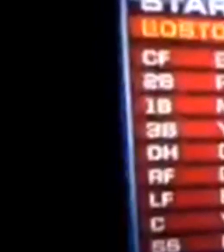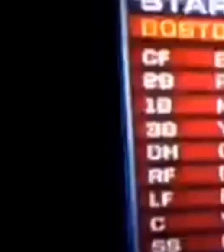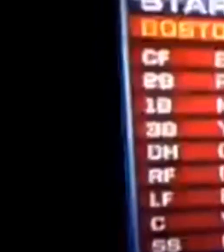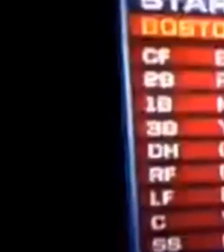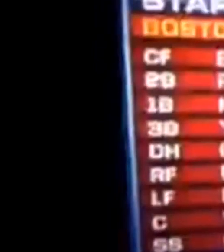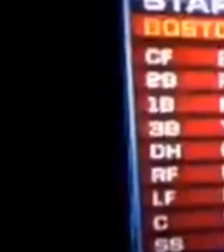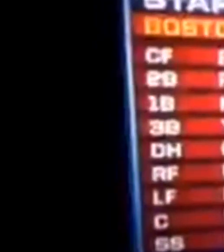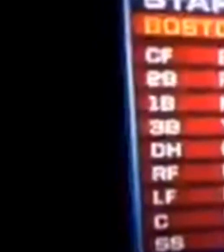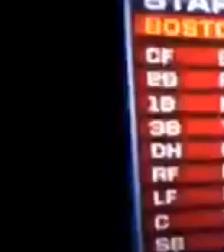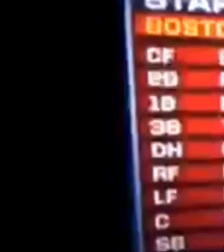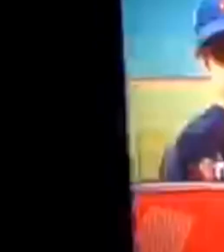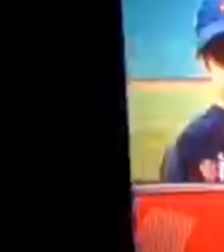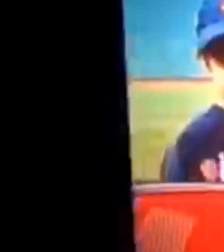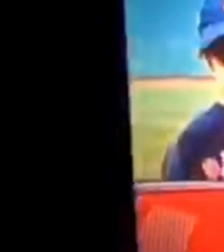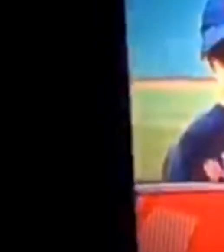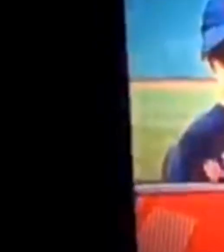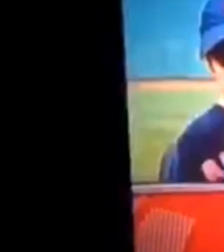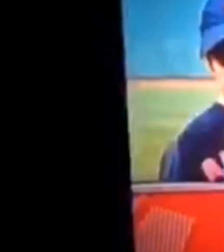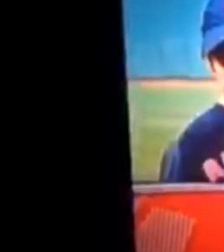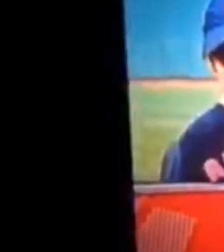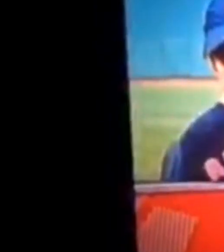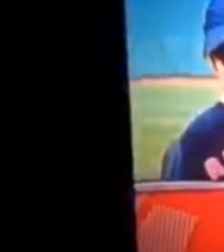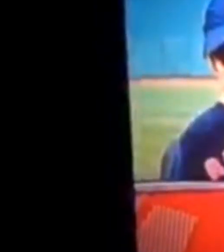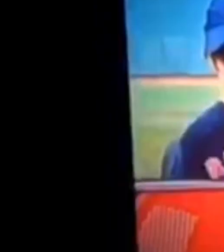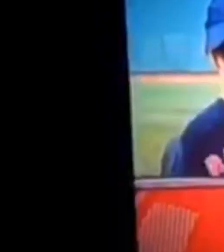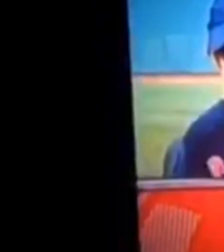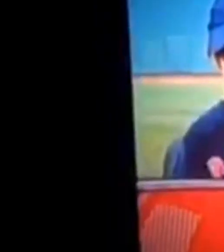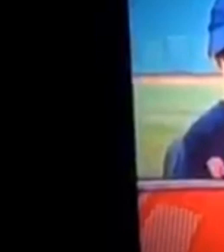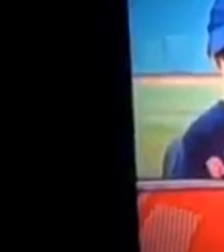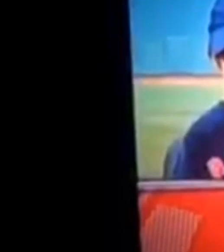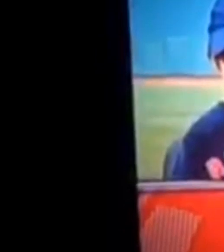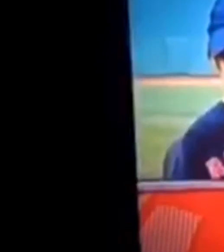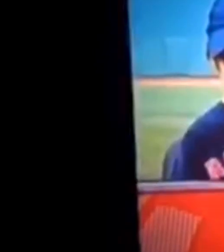Dustin Pedroia. First base, Mr. Victor Martinez.